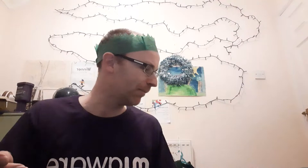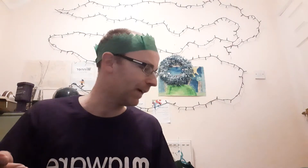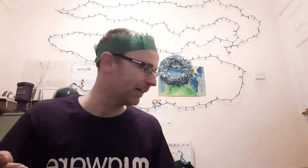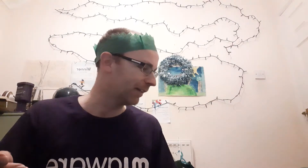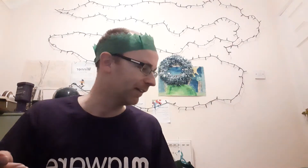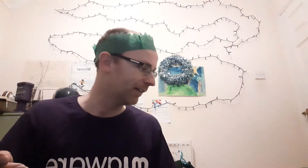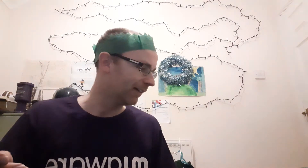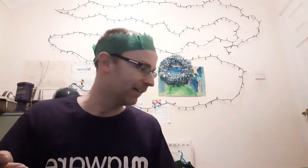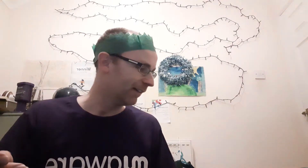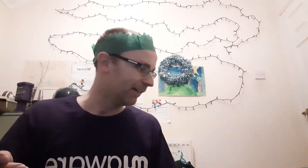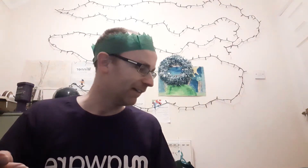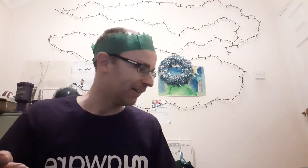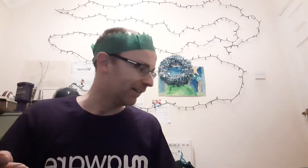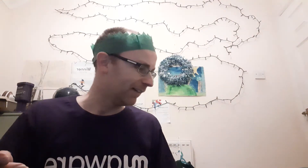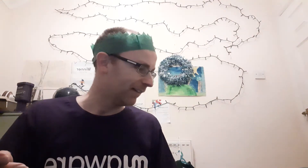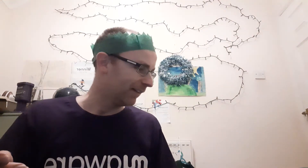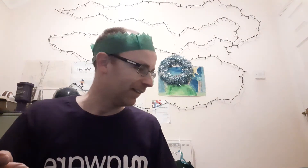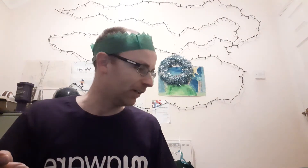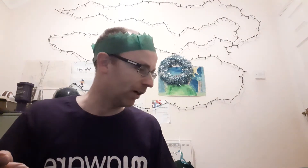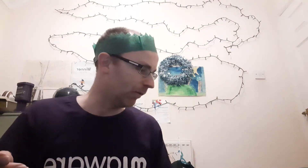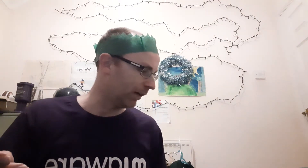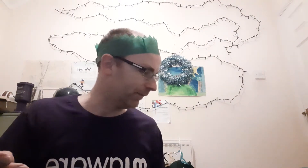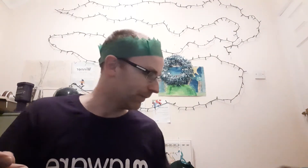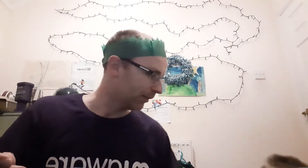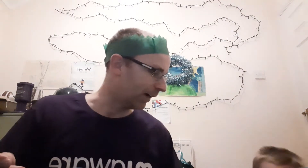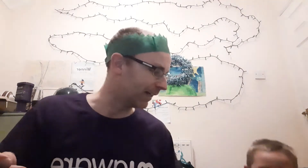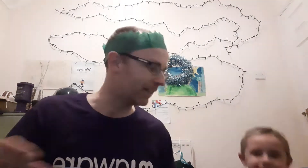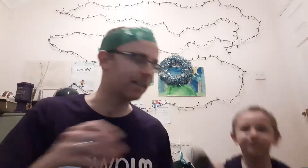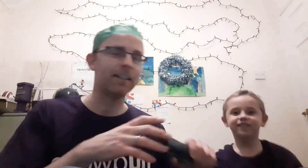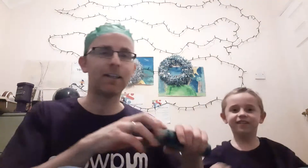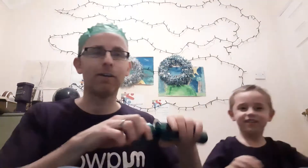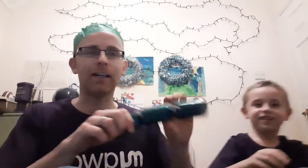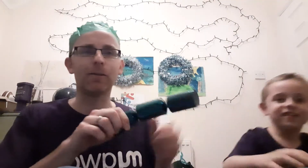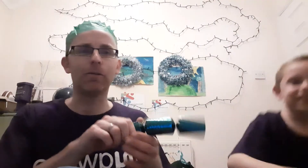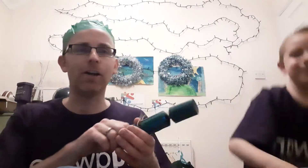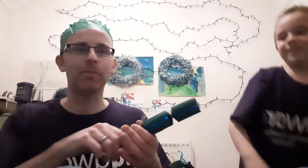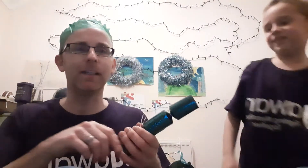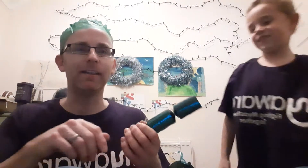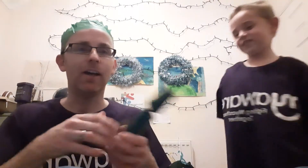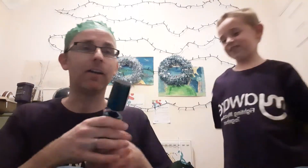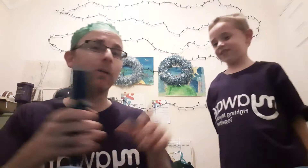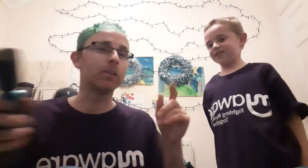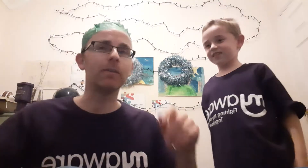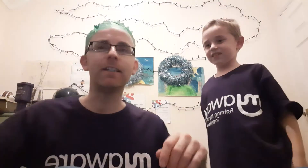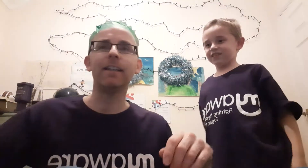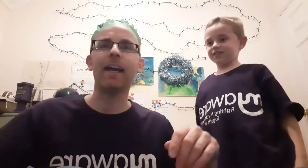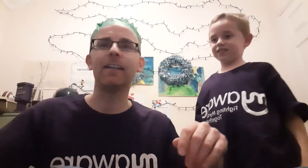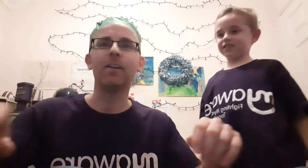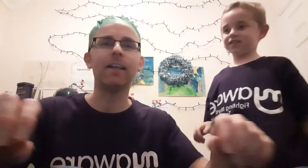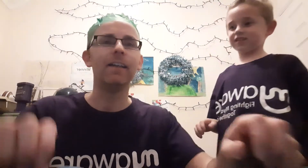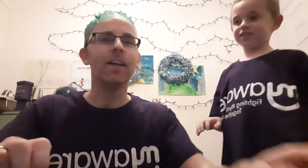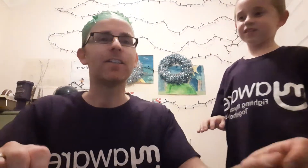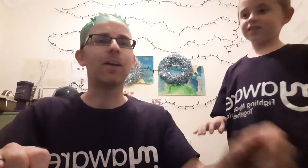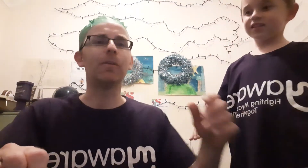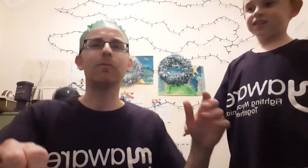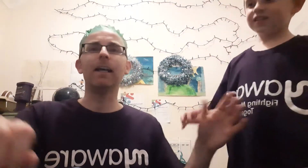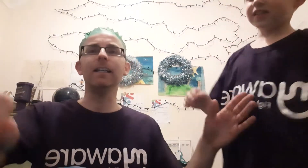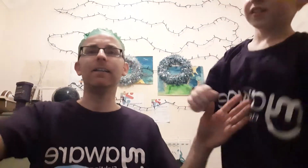bed? You got one? Right, this is the cracker that we're opening. Okay, we'll do it at the end. Okay, so ready?